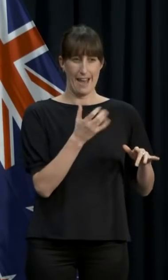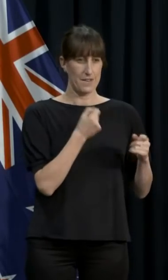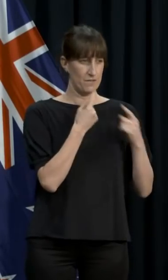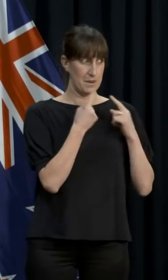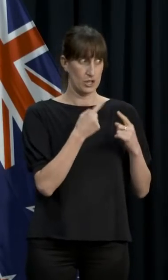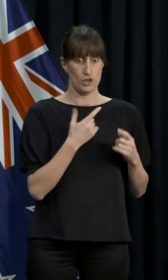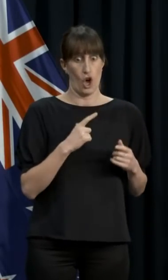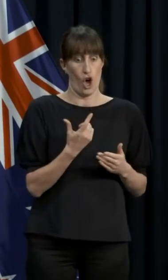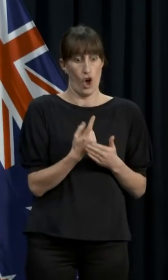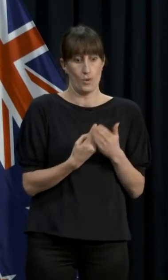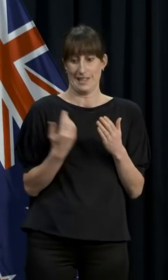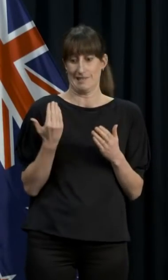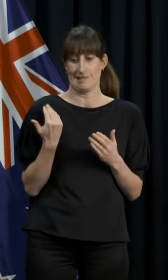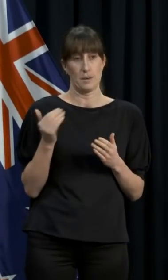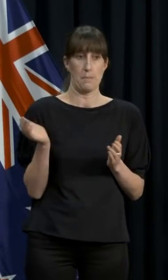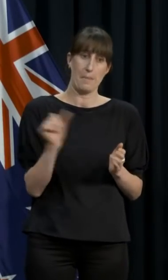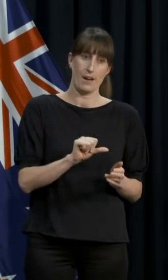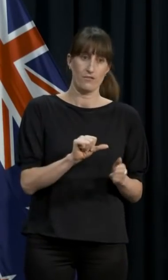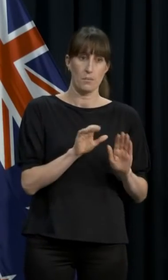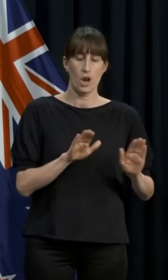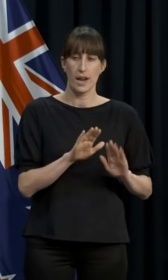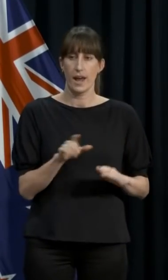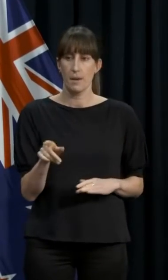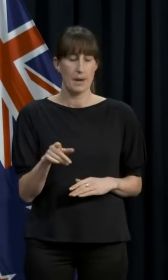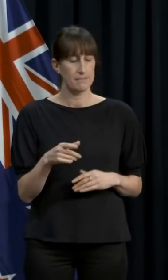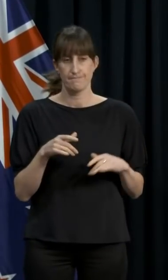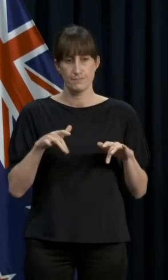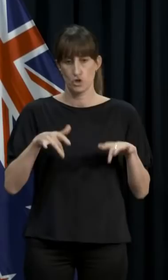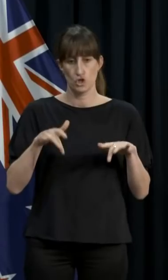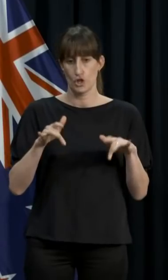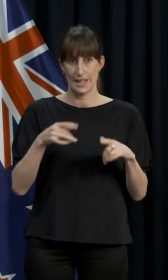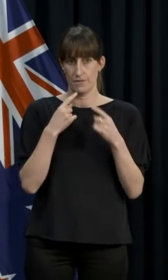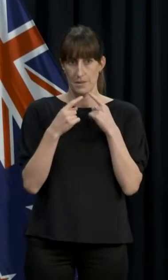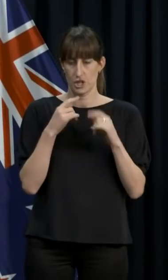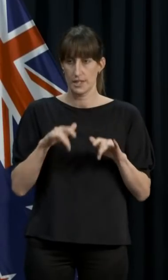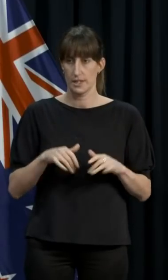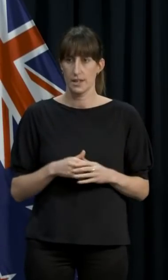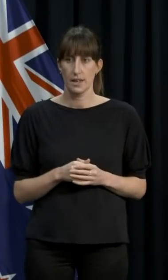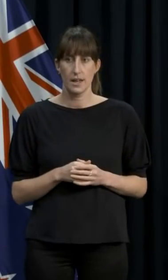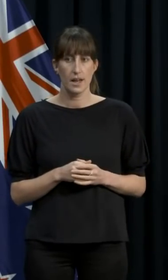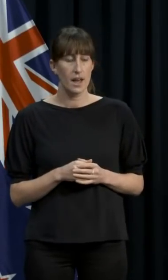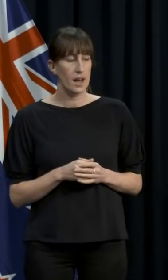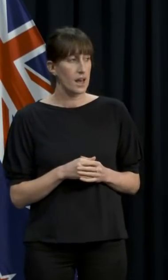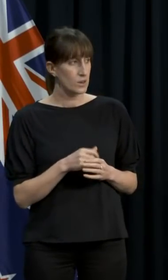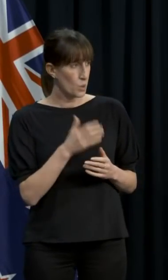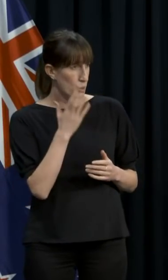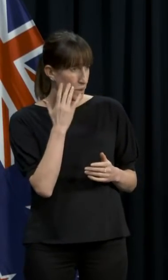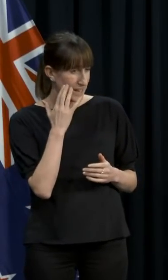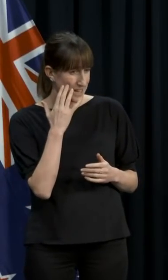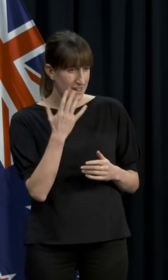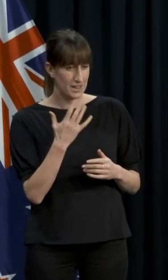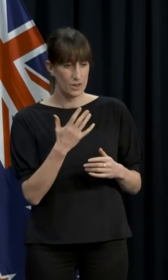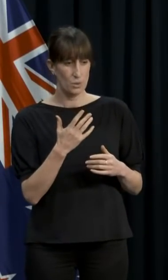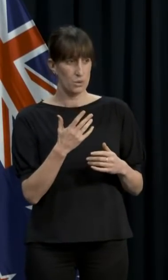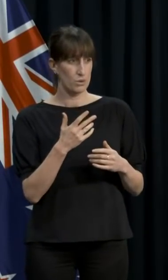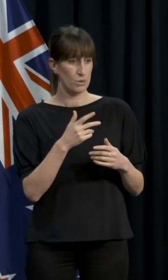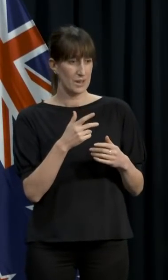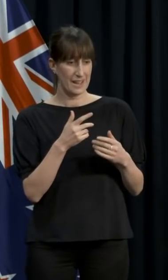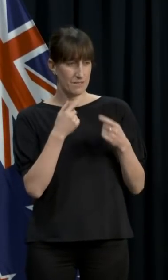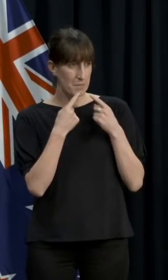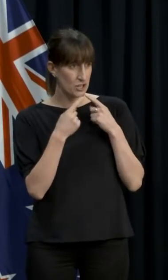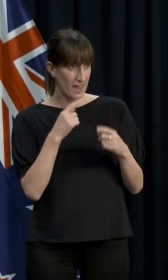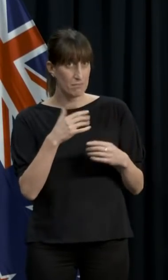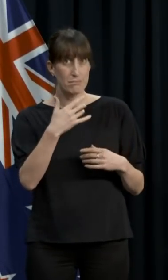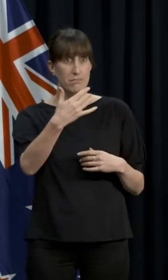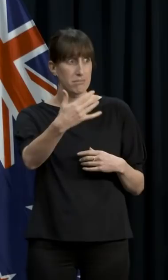on that. Do you have any update on the timeline of the inquiry? Will it still go on until the end of July, or do you think it'll report back sooner? Look,